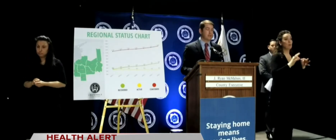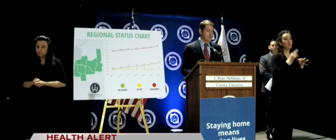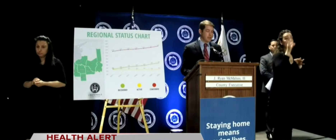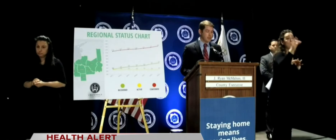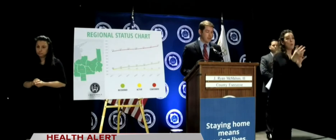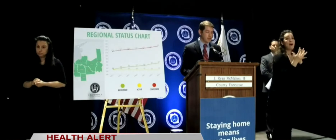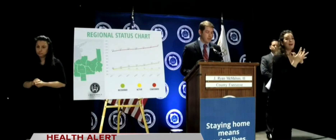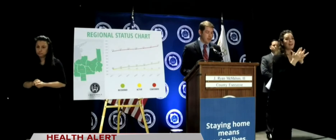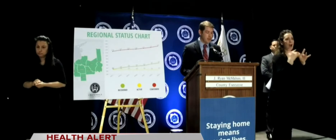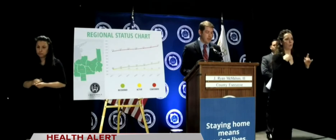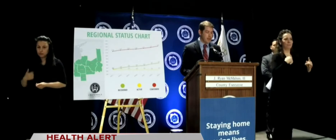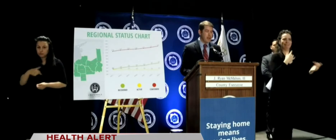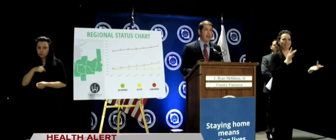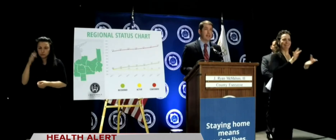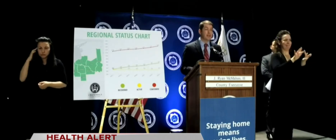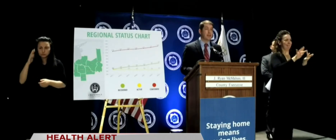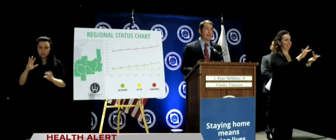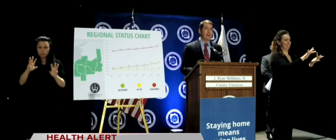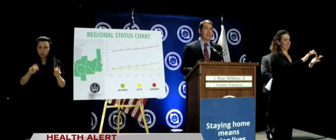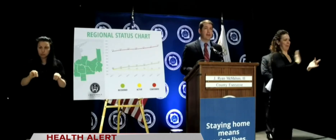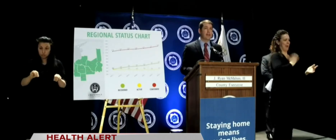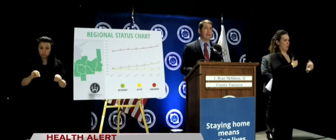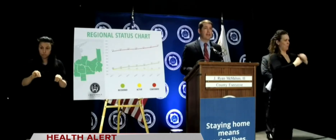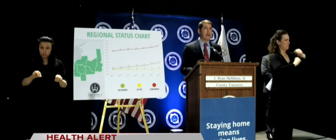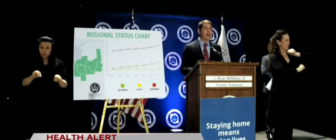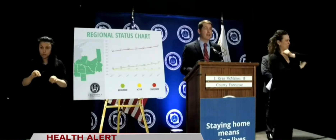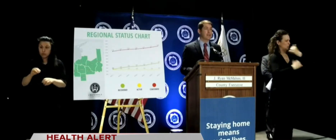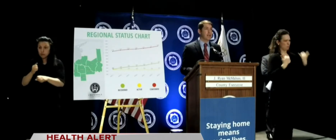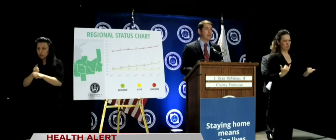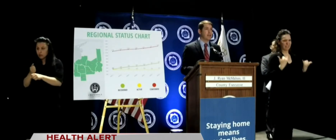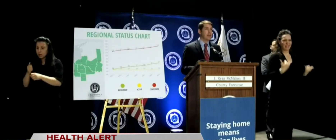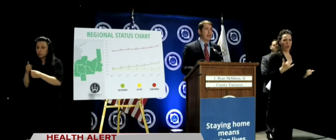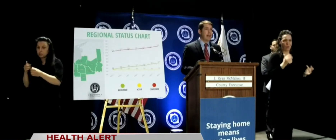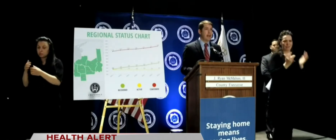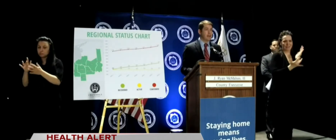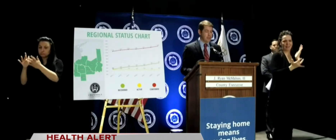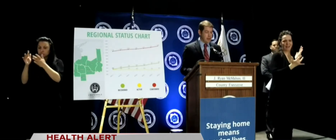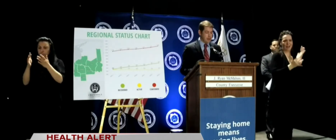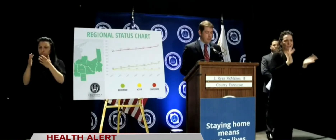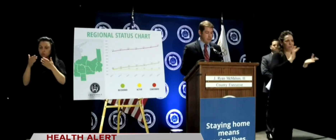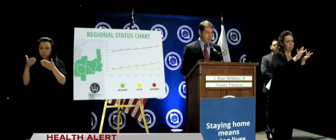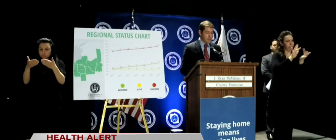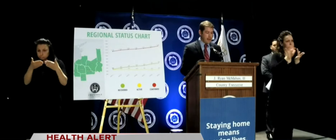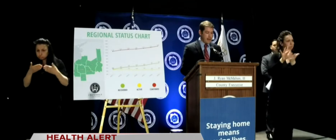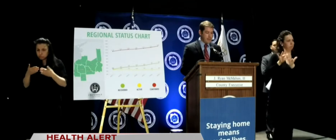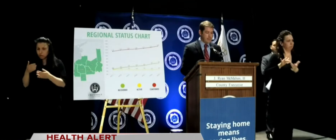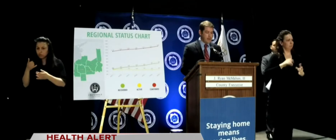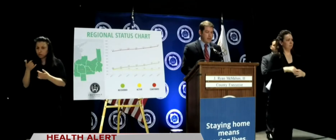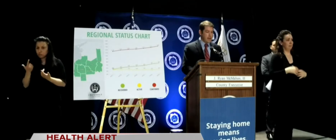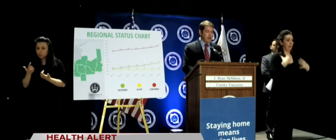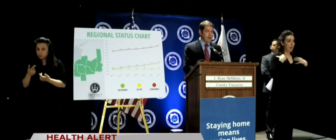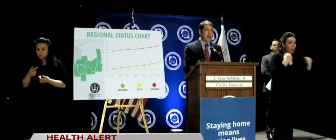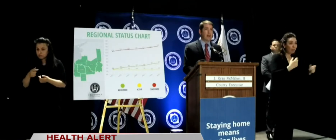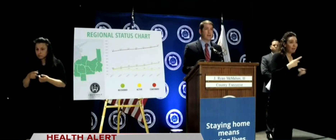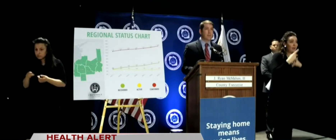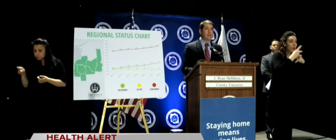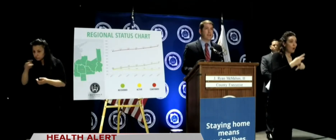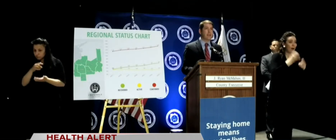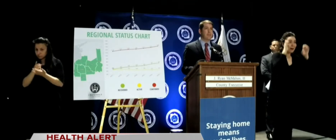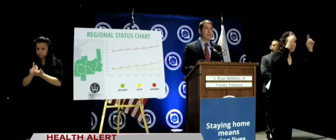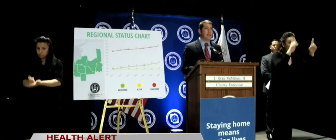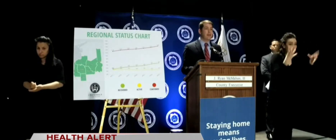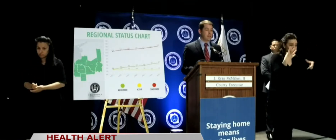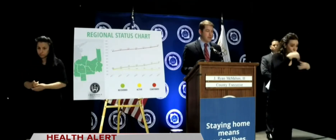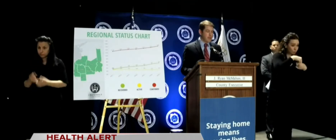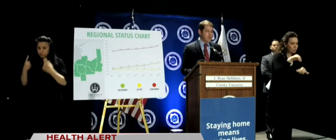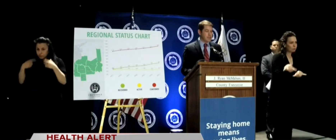foundation of the Syracuse Surge strategy. And certainly healthcare and higher education anchors in our regional economy. I also mentioned